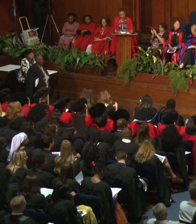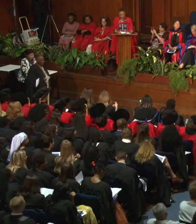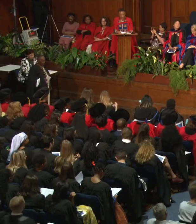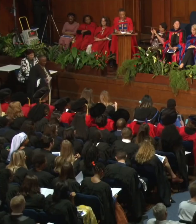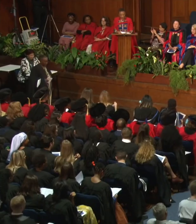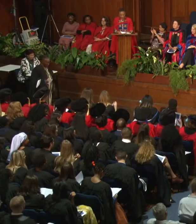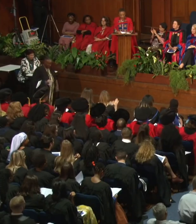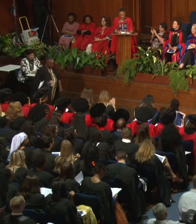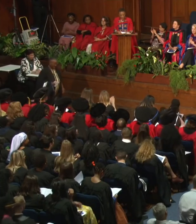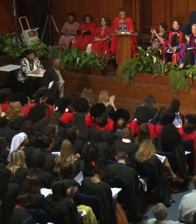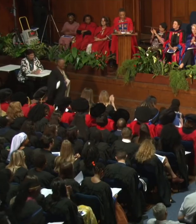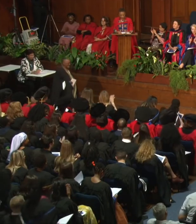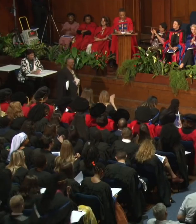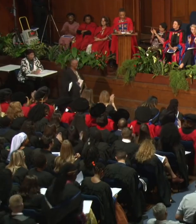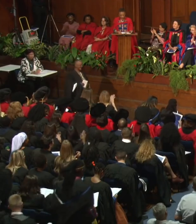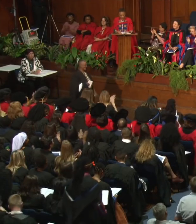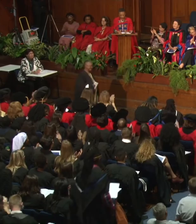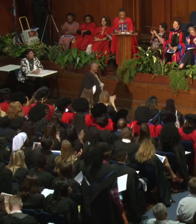Sindiswa Ivy Zibaya.